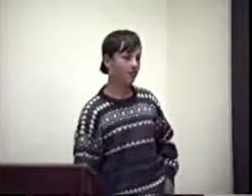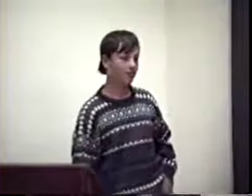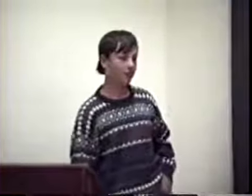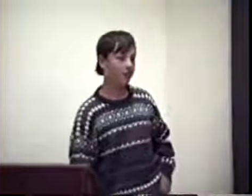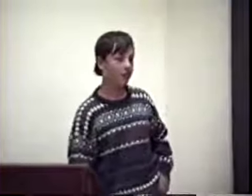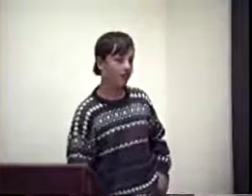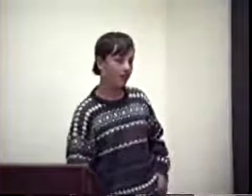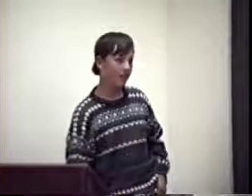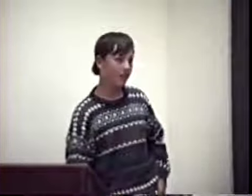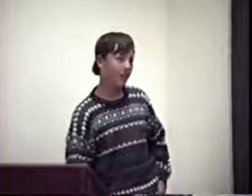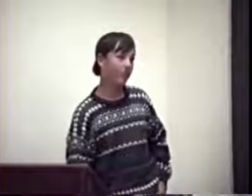future.